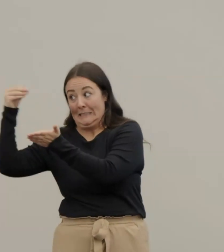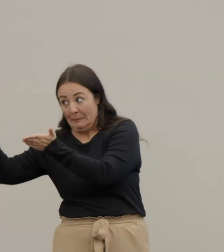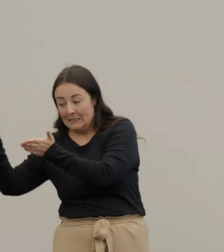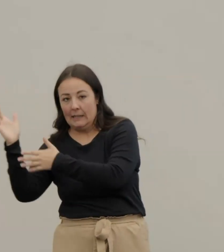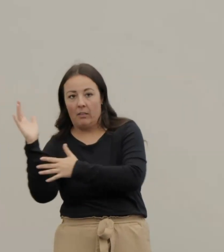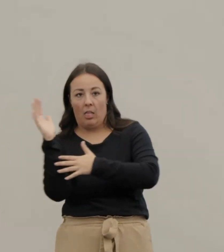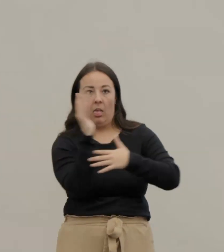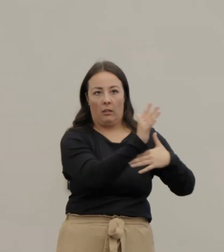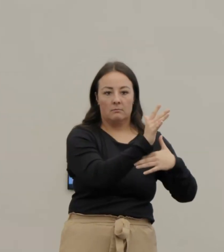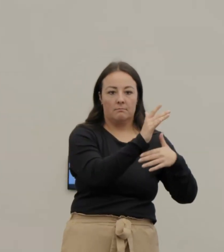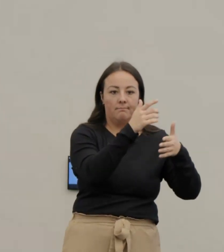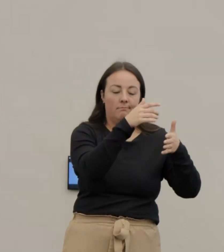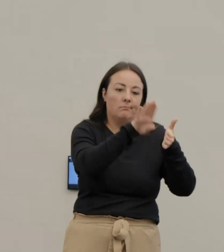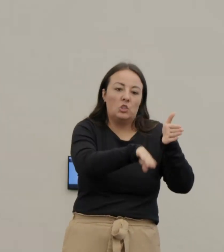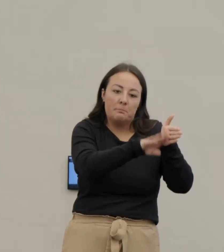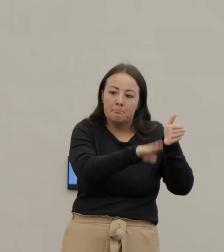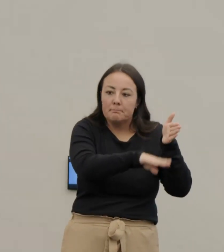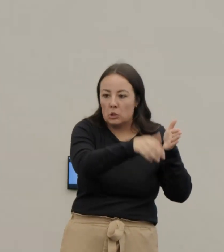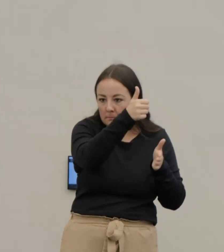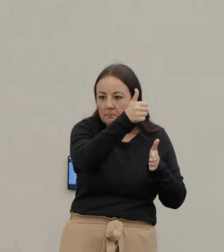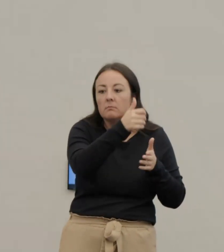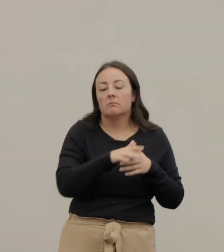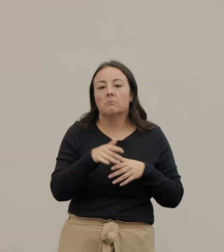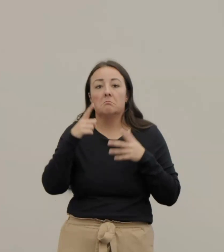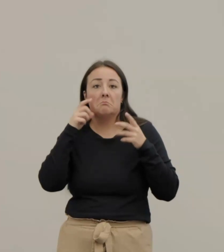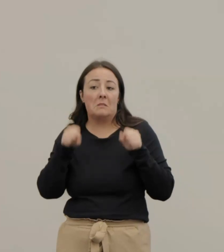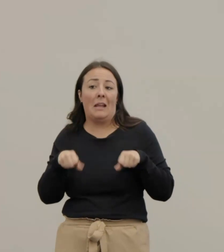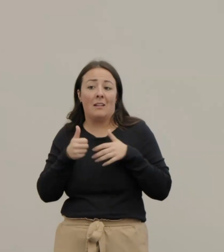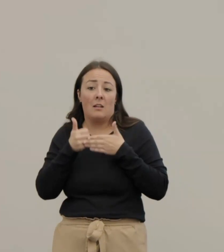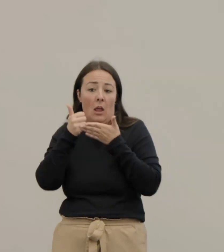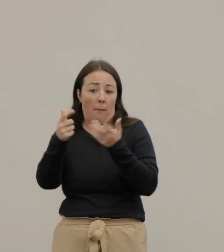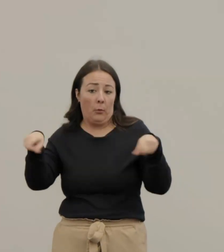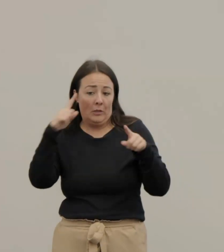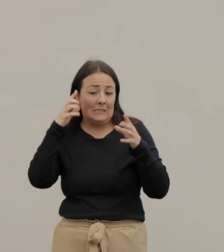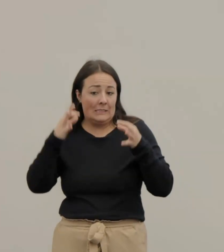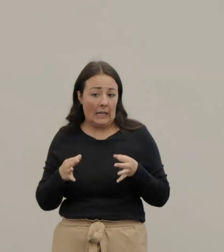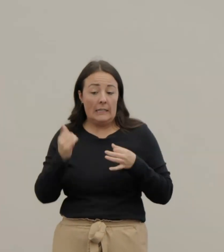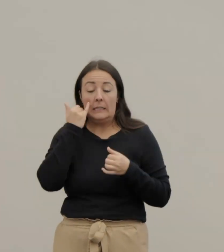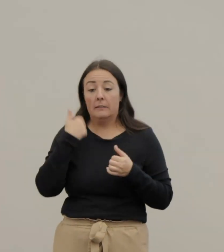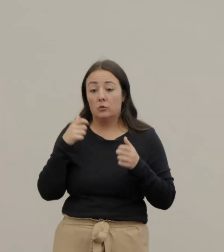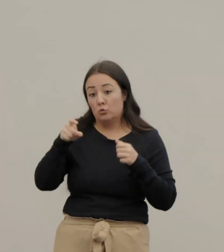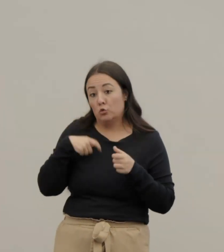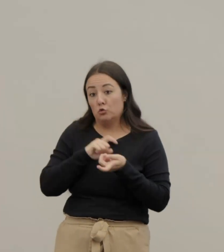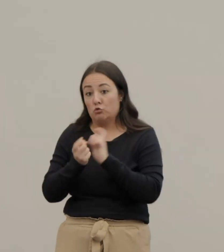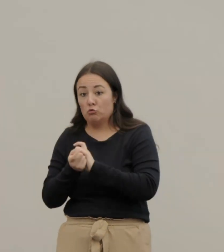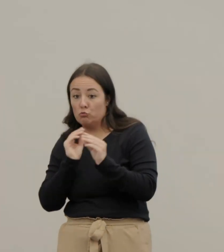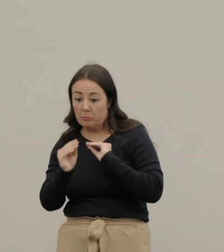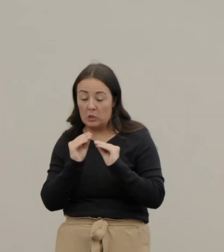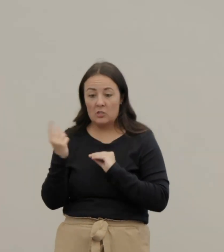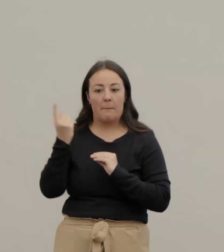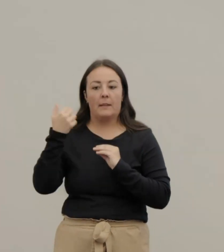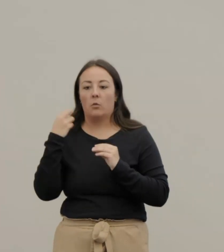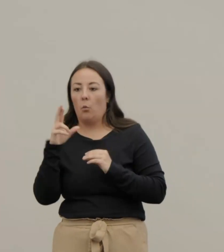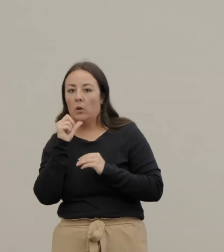your process for determining if you should remediate something, PDF or web content. The web